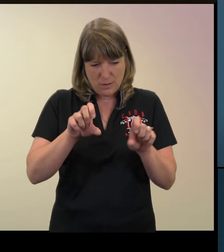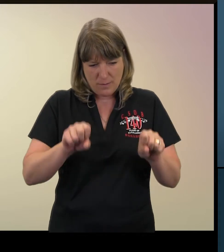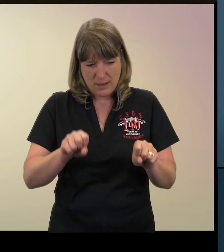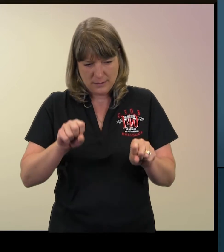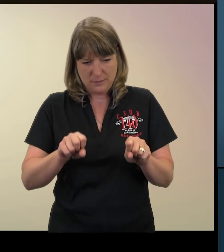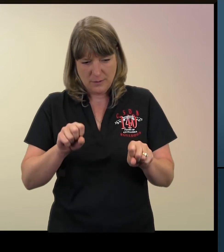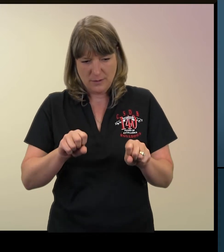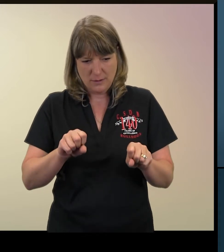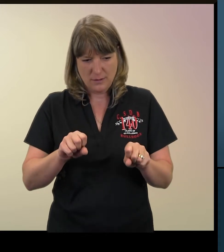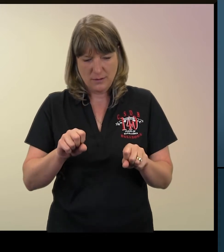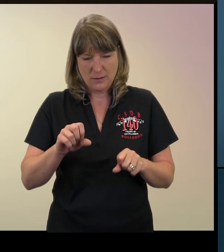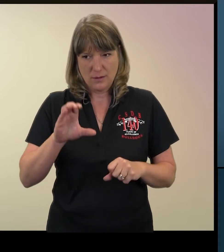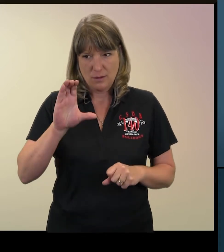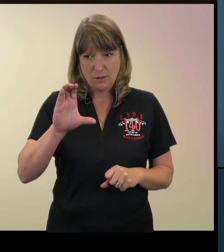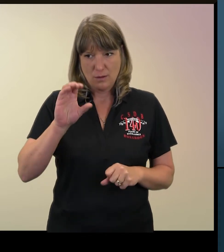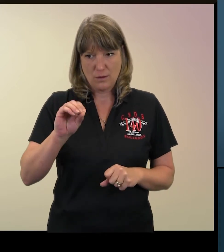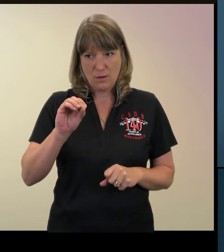possible